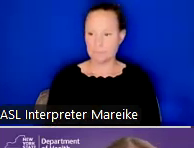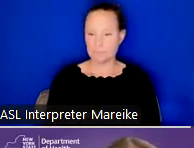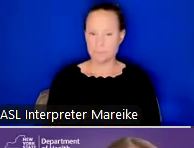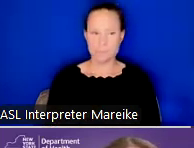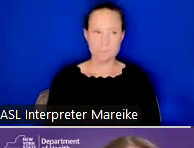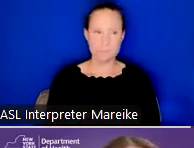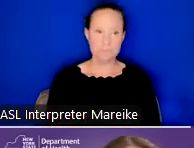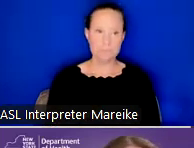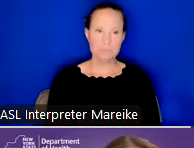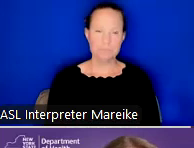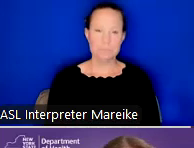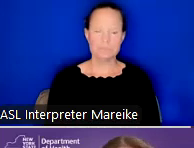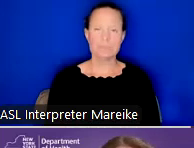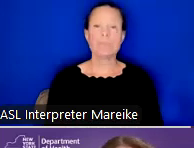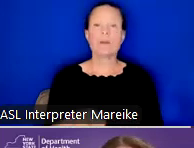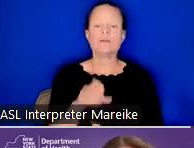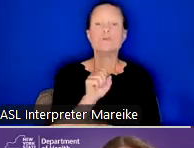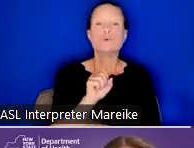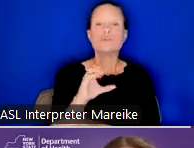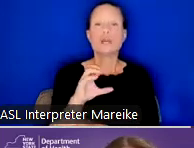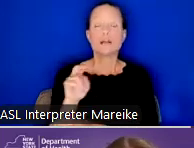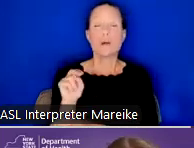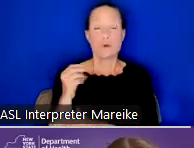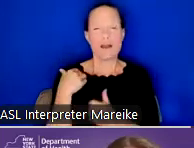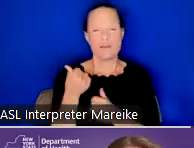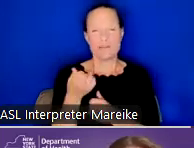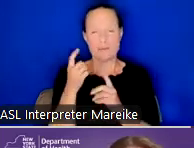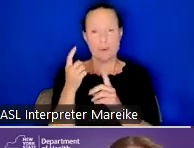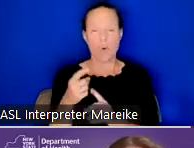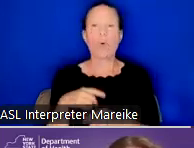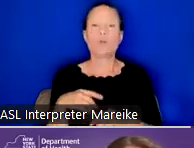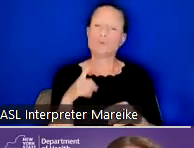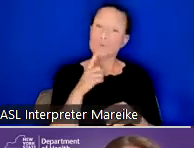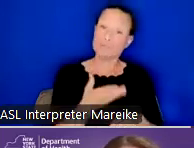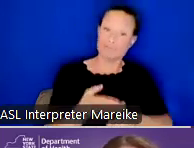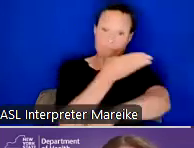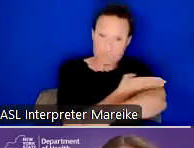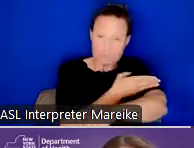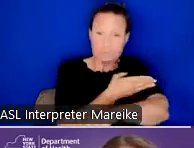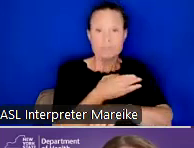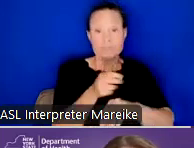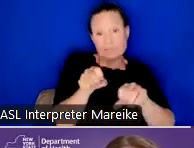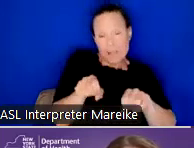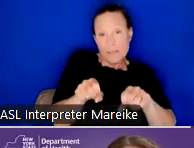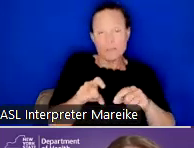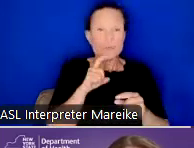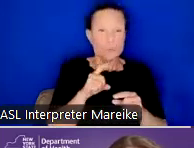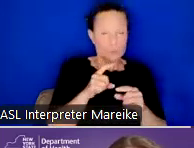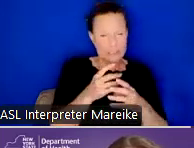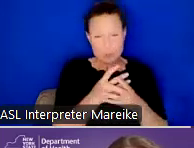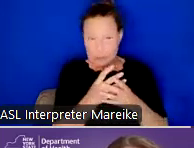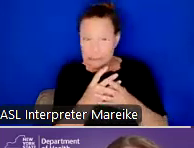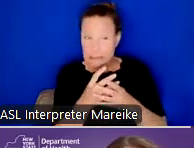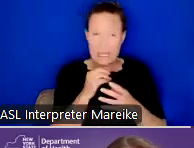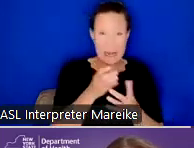The goals of the social care network are to increase the capacity of screening and navigation. The